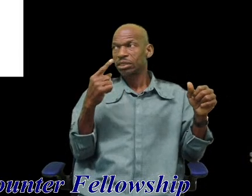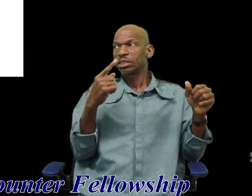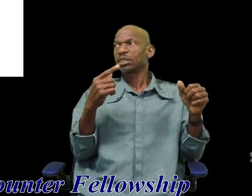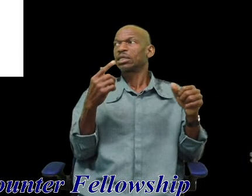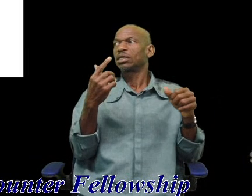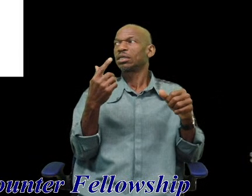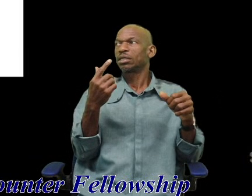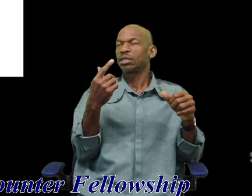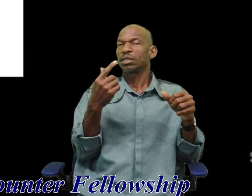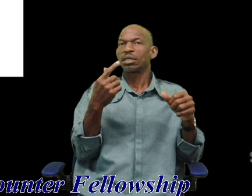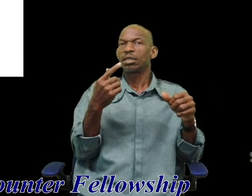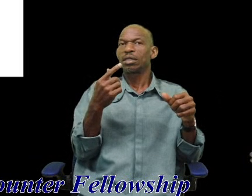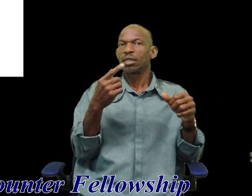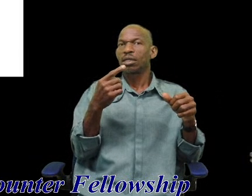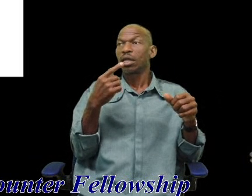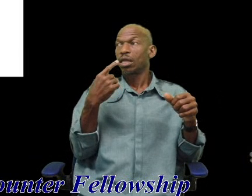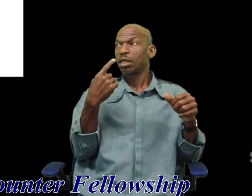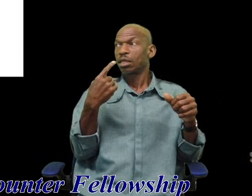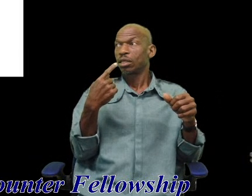Okay?